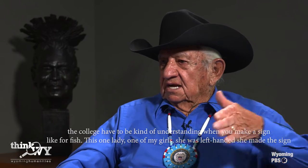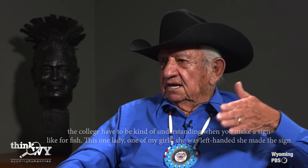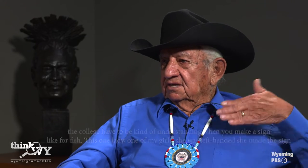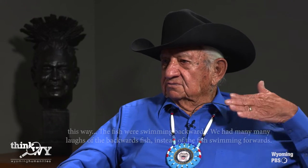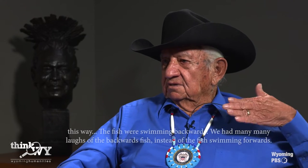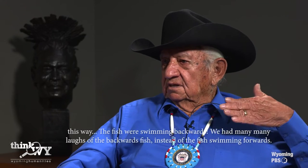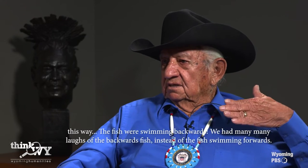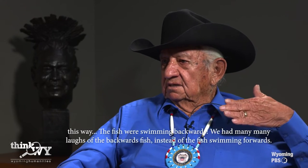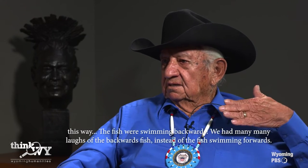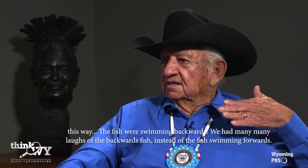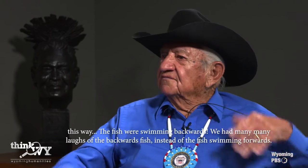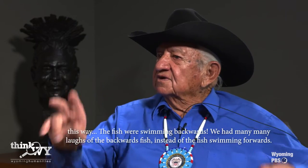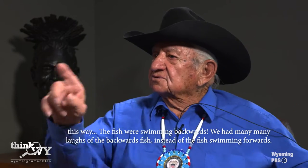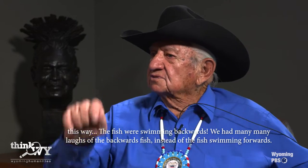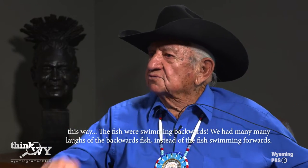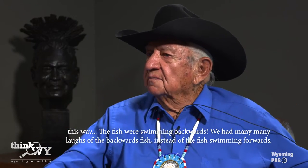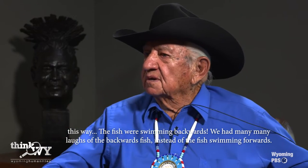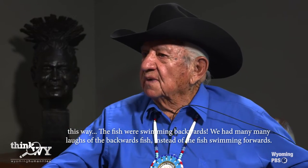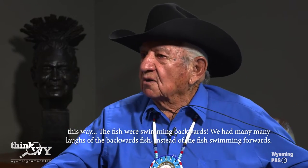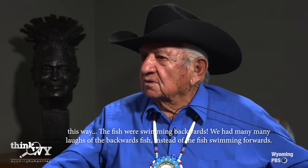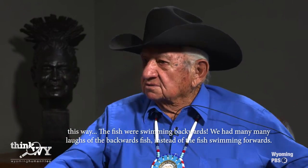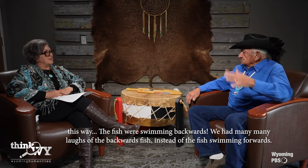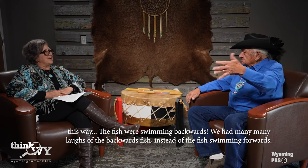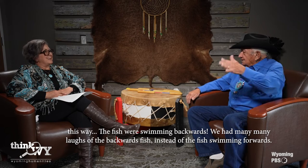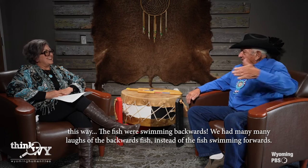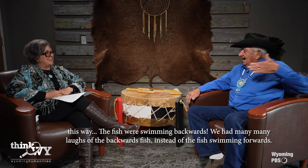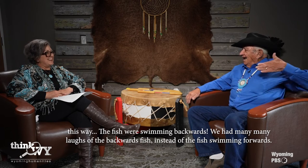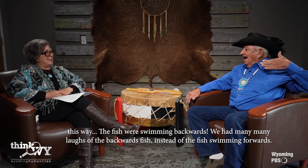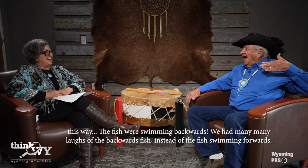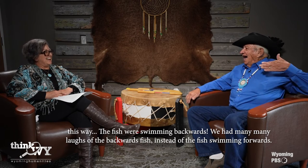sign this way. The fish was swimming backwards.